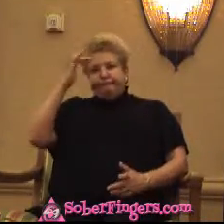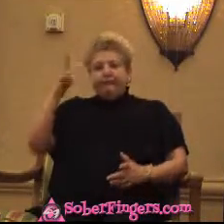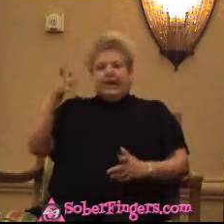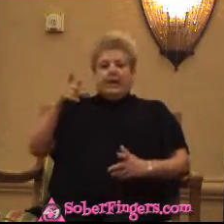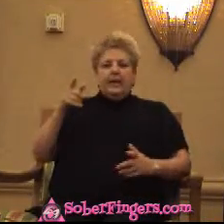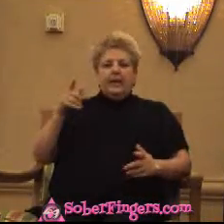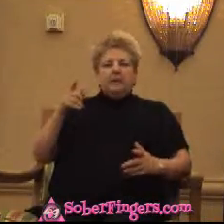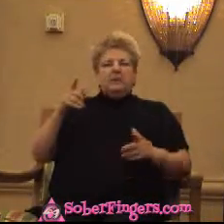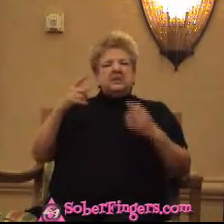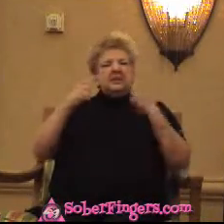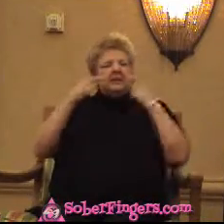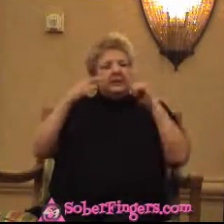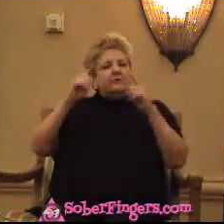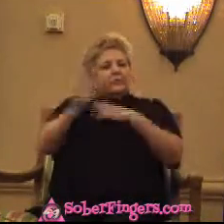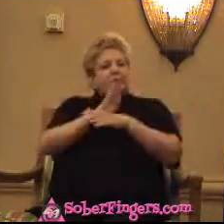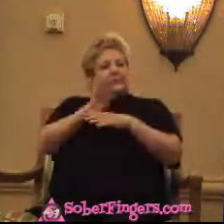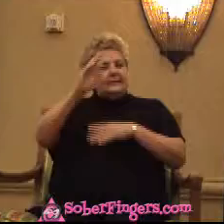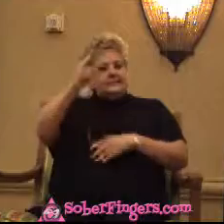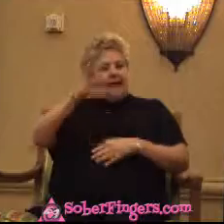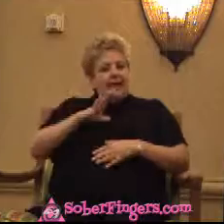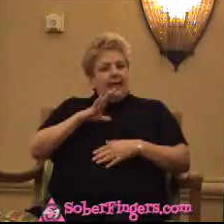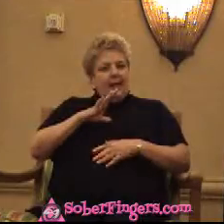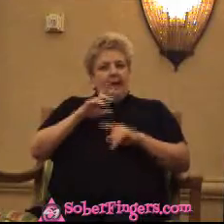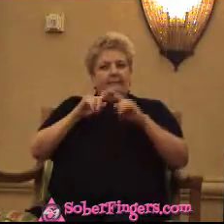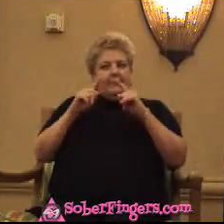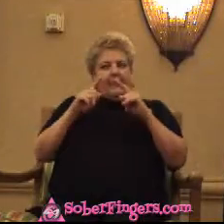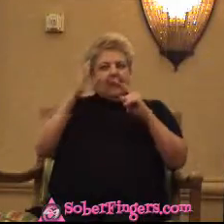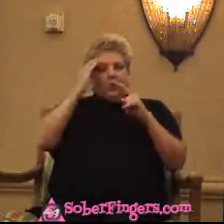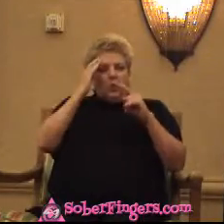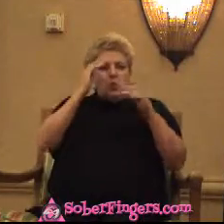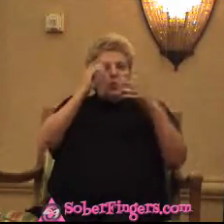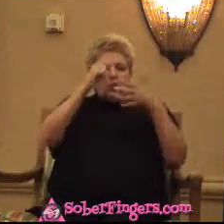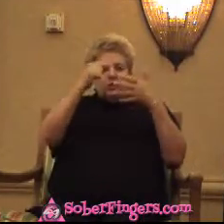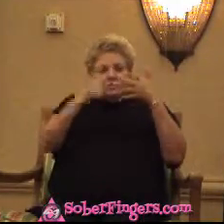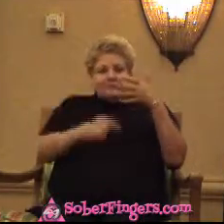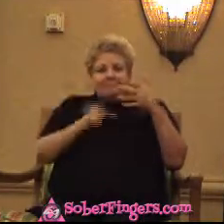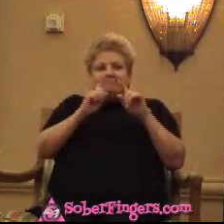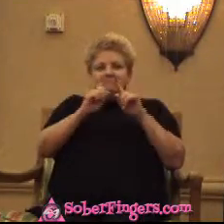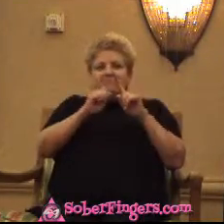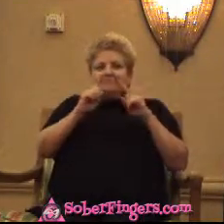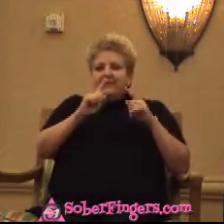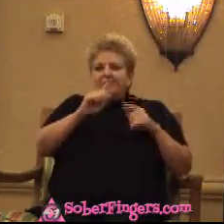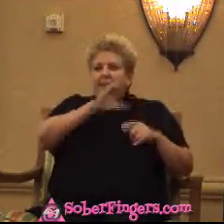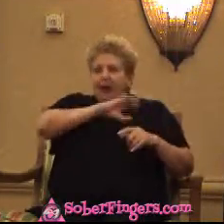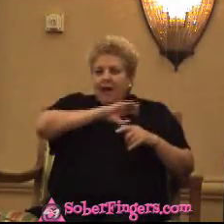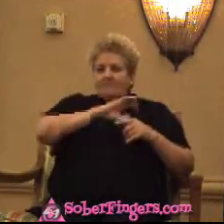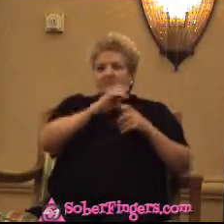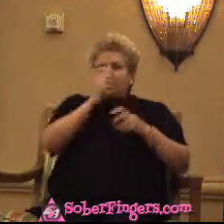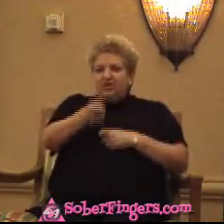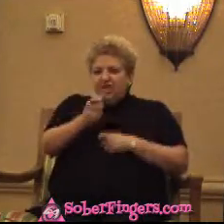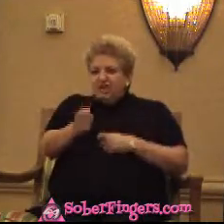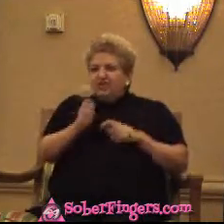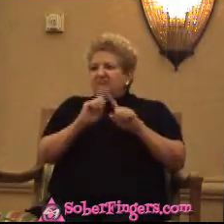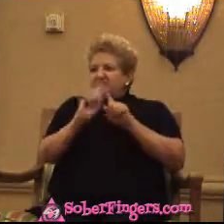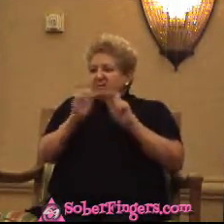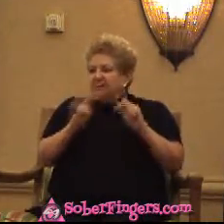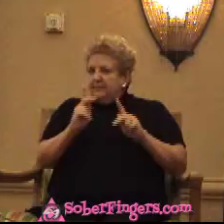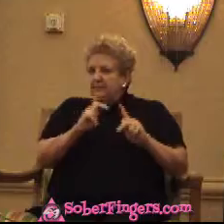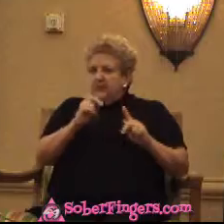successful businessman, but he was connected in that he knew all the cops and all the judges, more than anything else. That helped me out later.